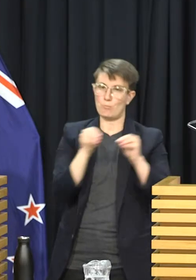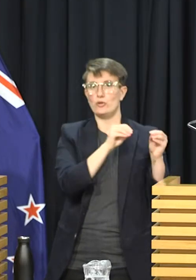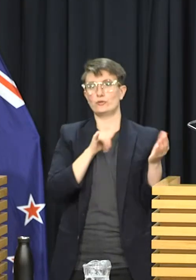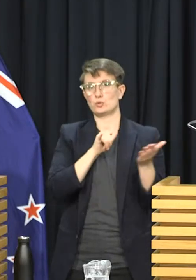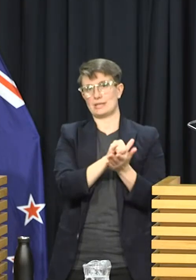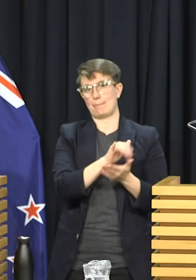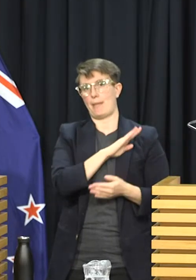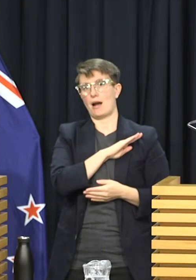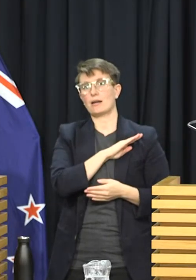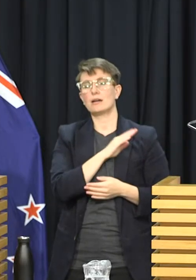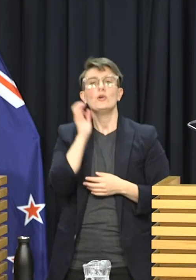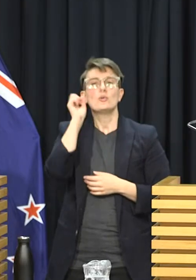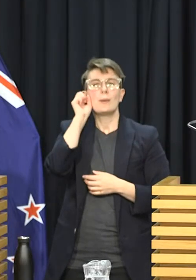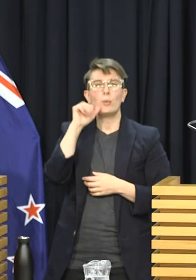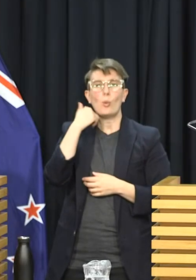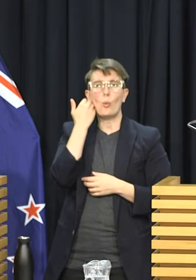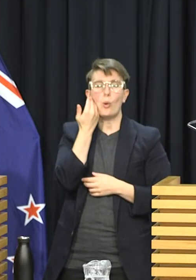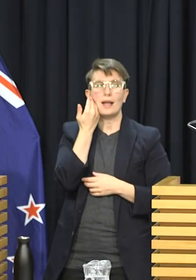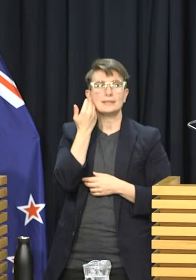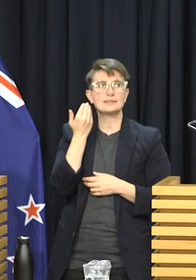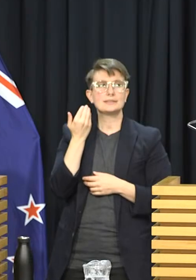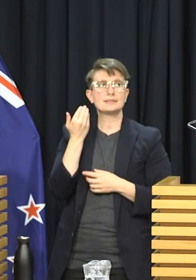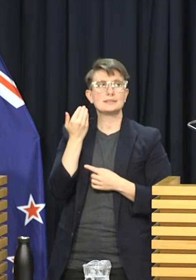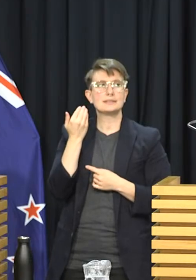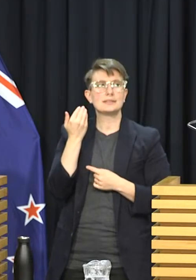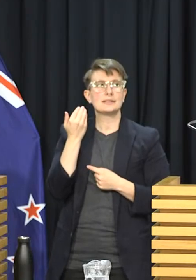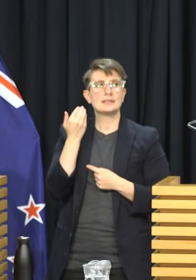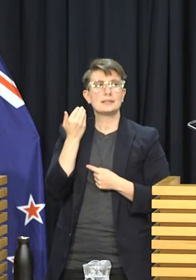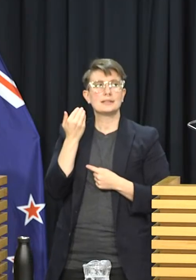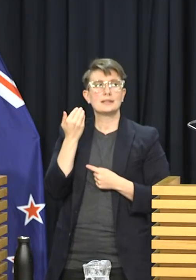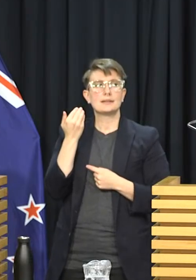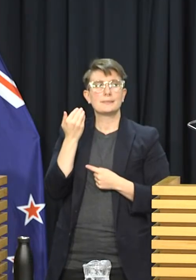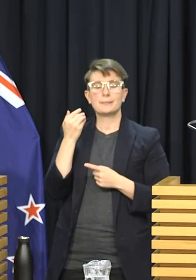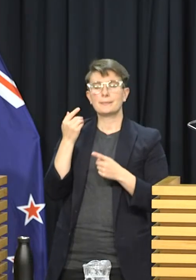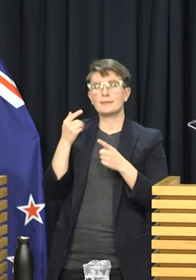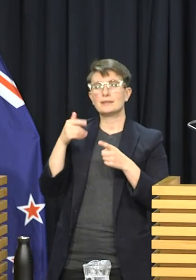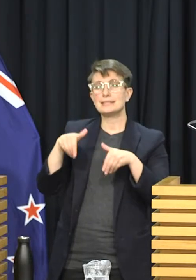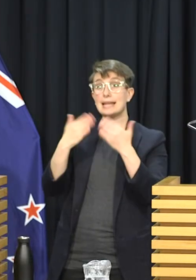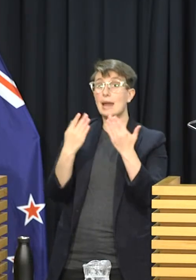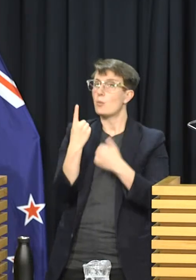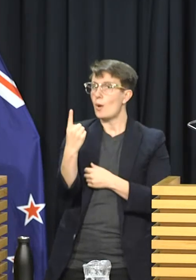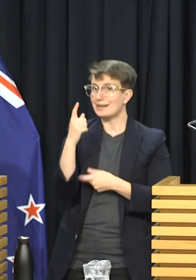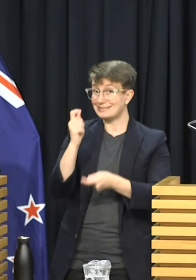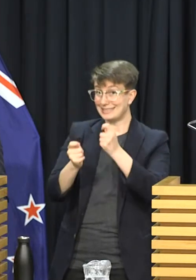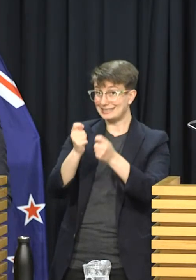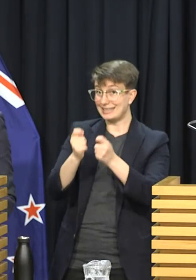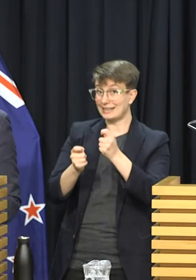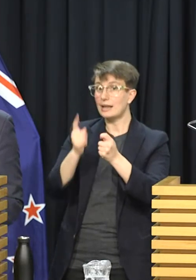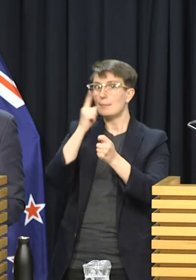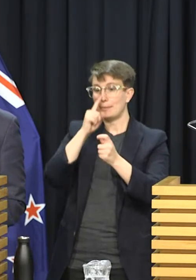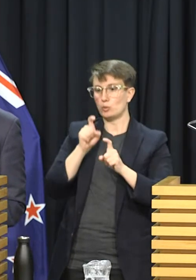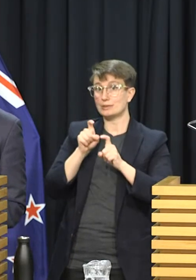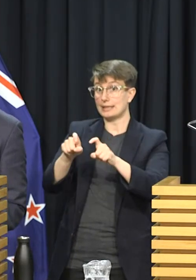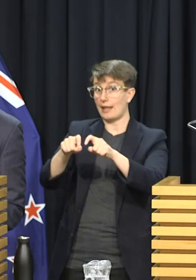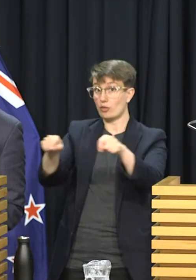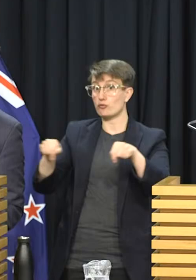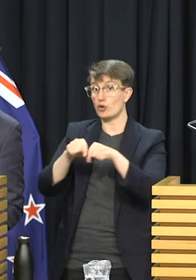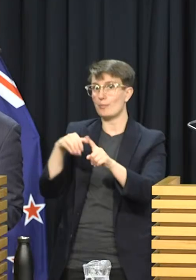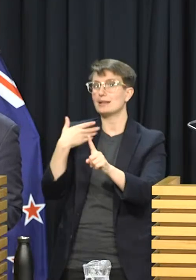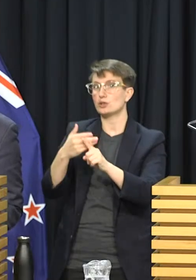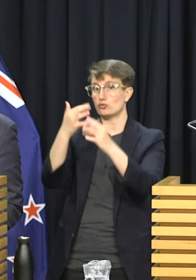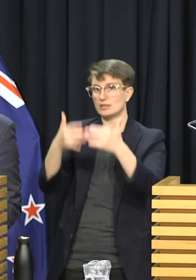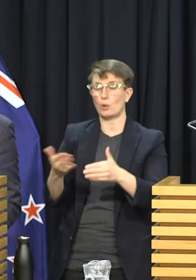01, identified at day 01, and people remain in their room until the results of day 01 testing is returned. So